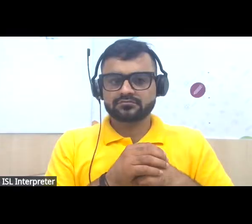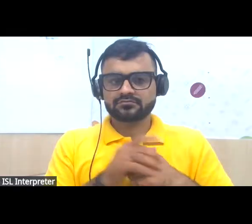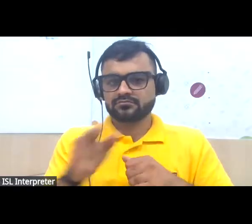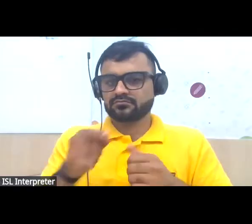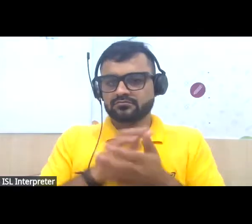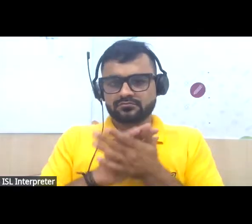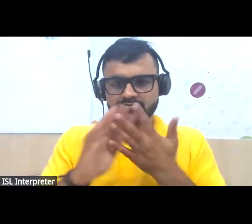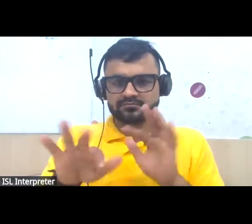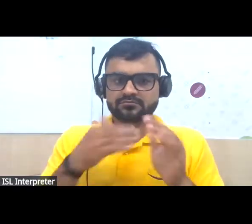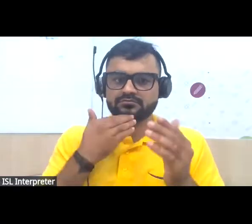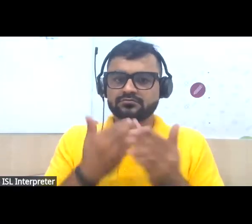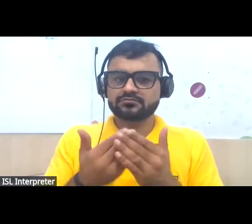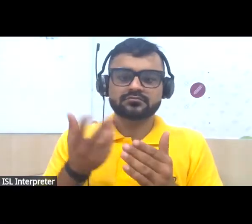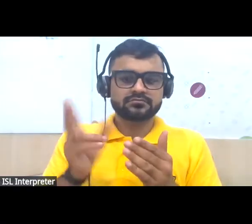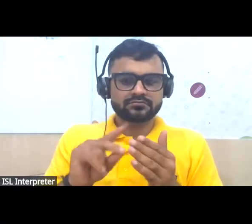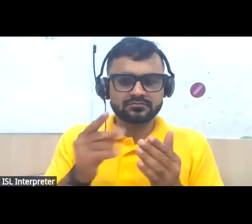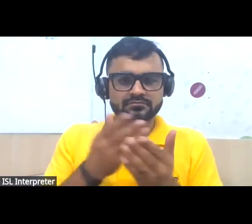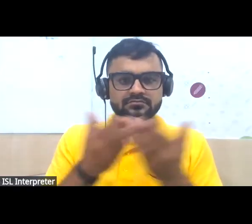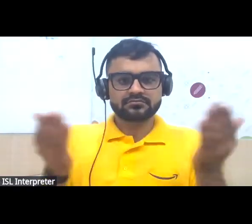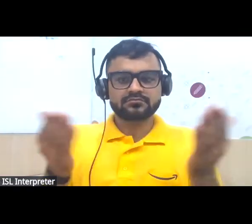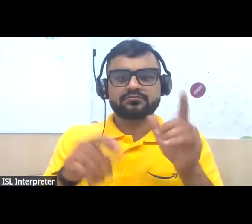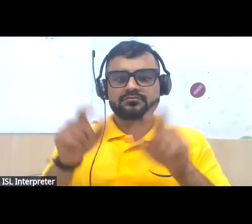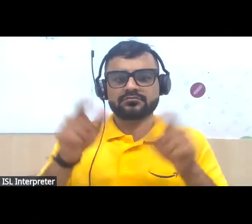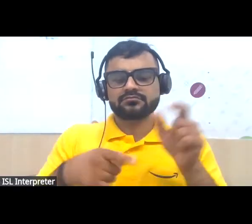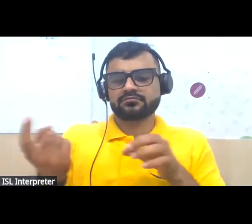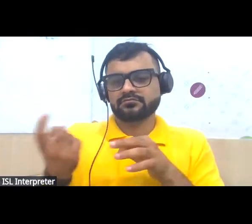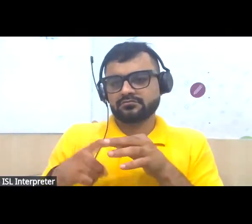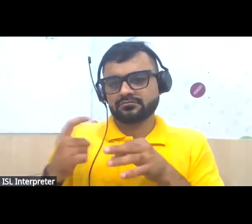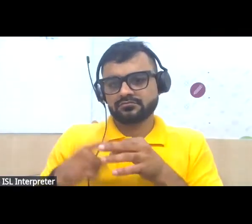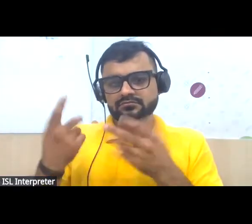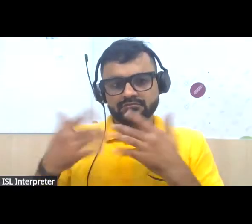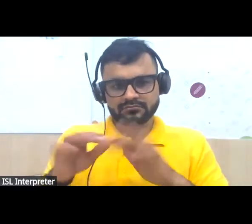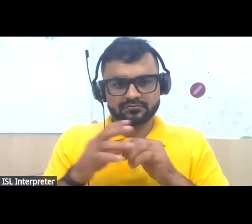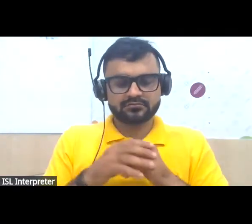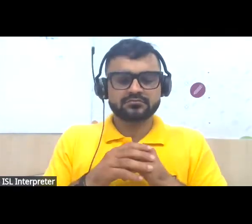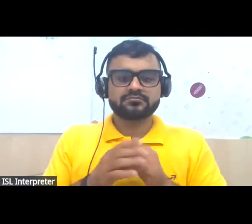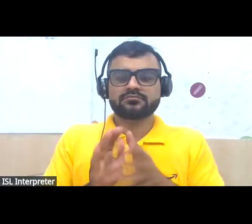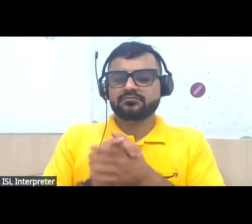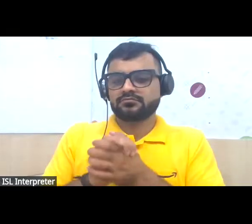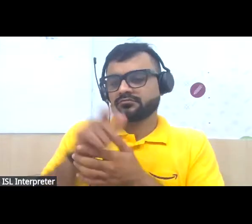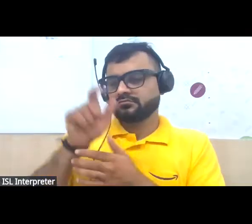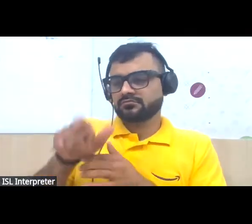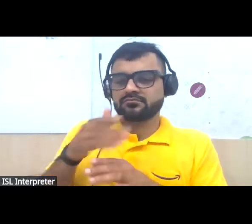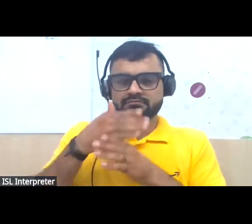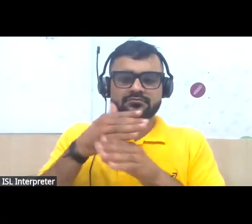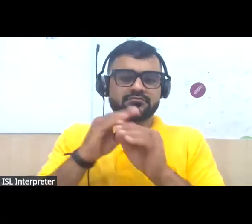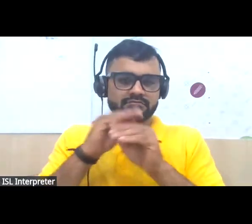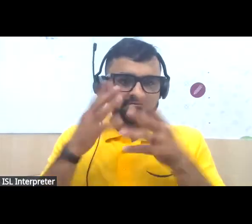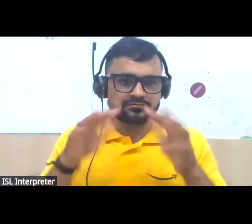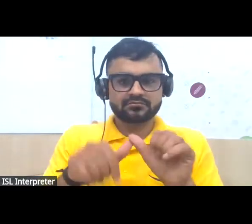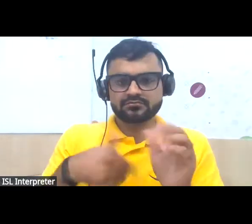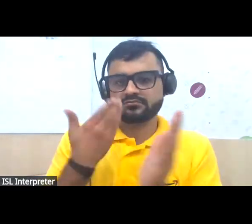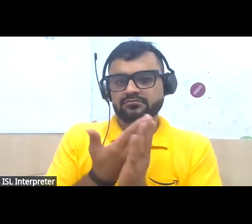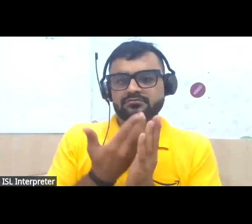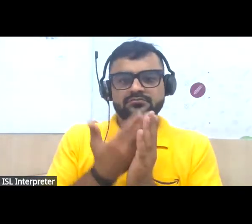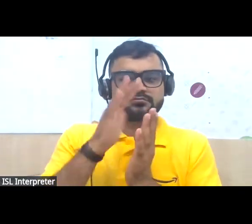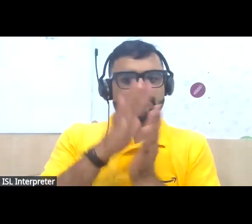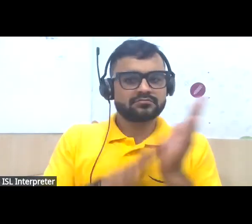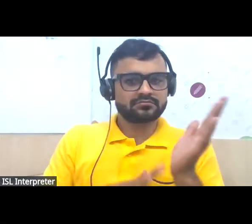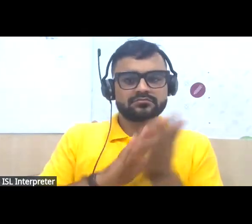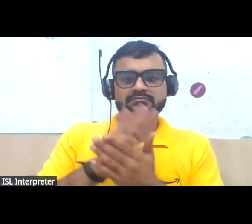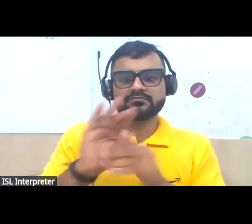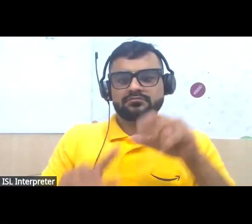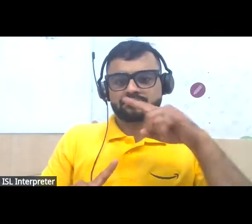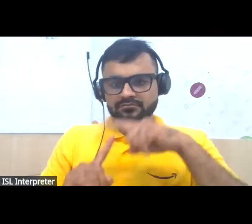this, thank you once again, everyone, for joining in. My colleague has already shared the application form in the